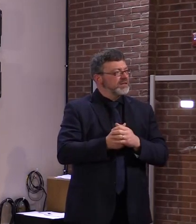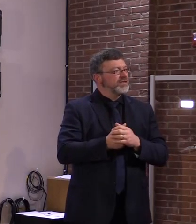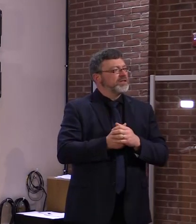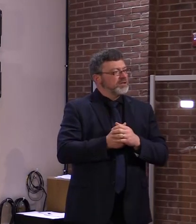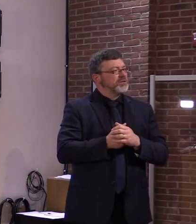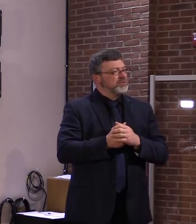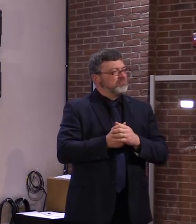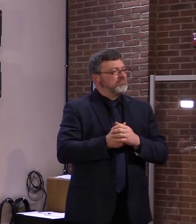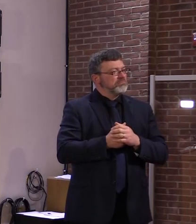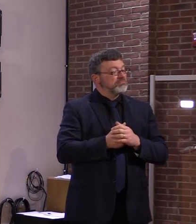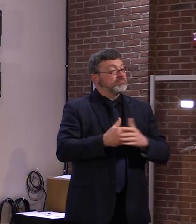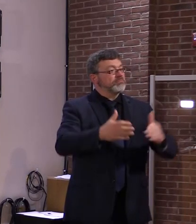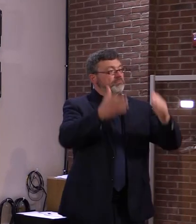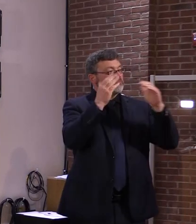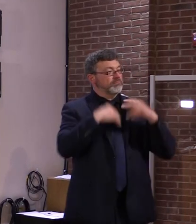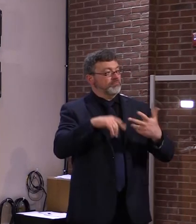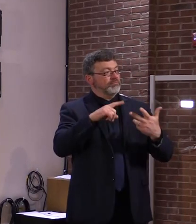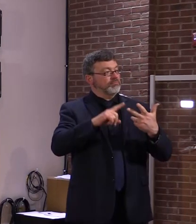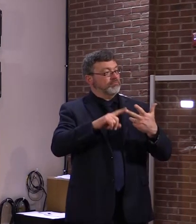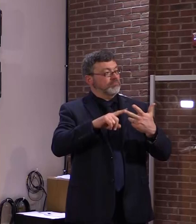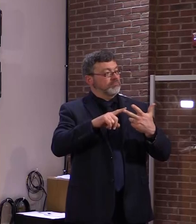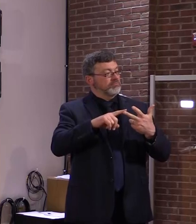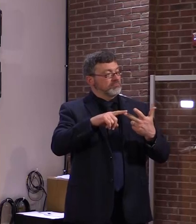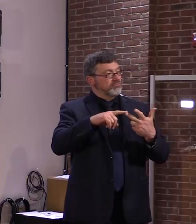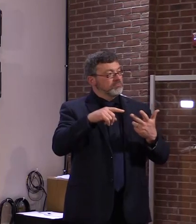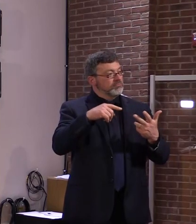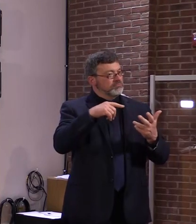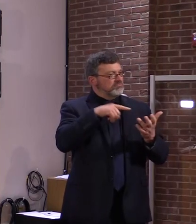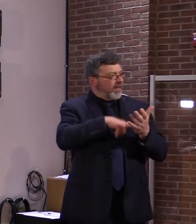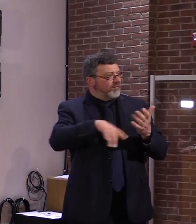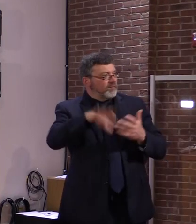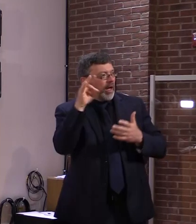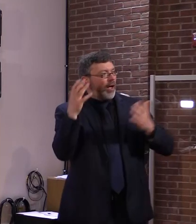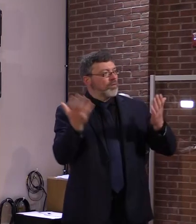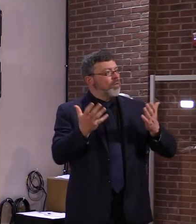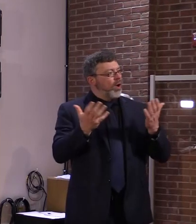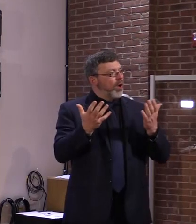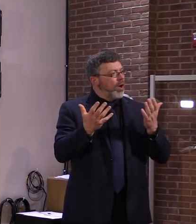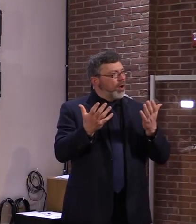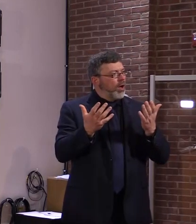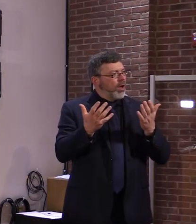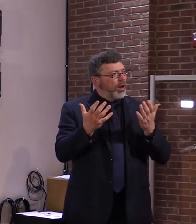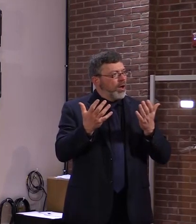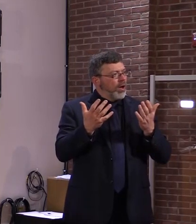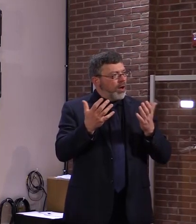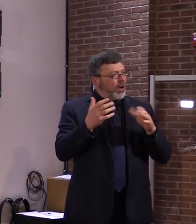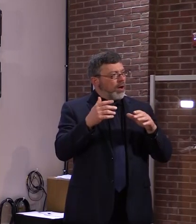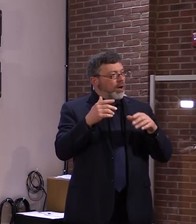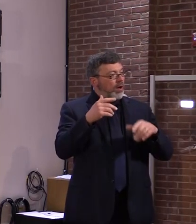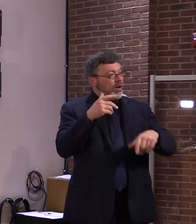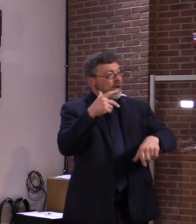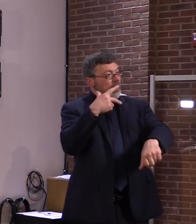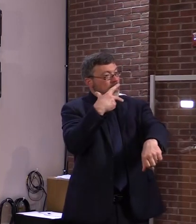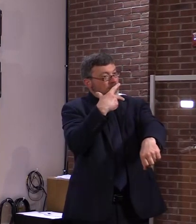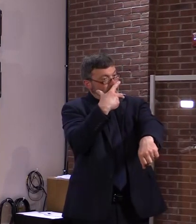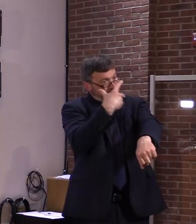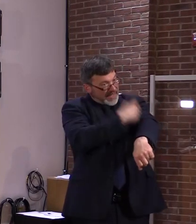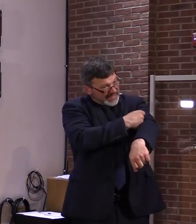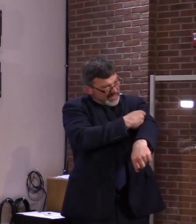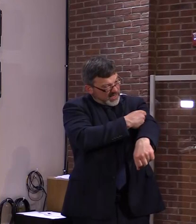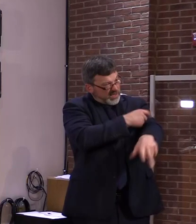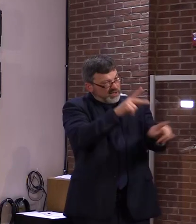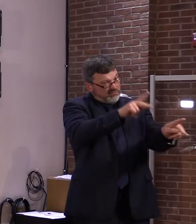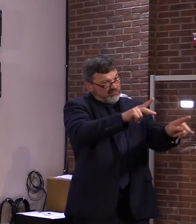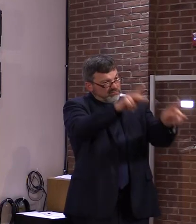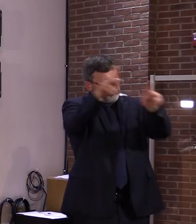we can have in vaccines. Vaccination equals protection. And knowing how strong